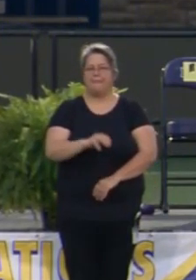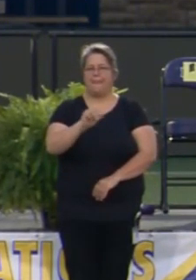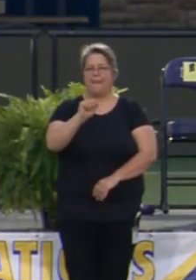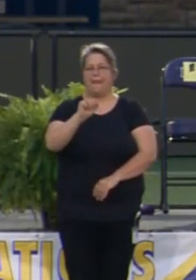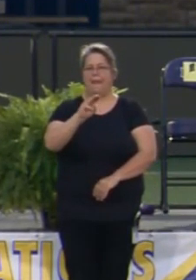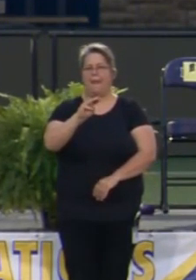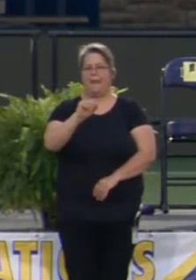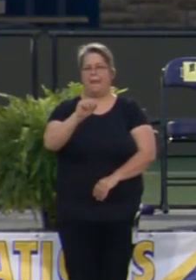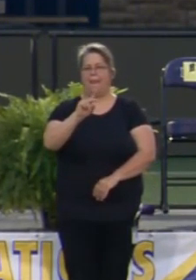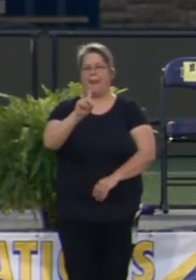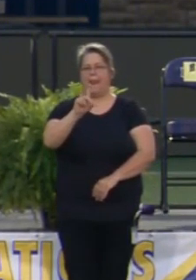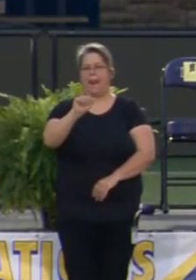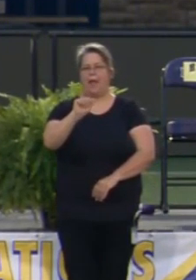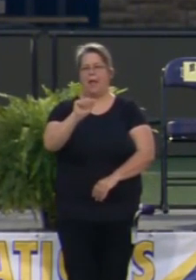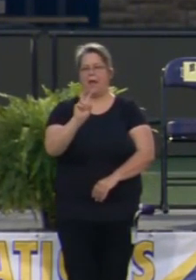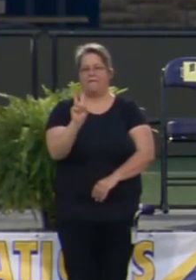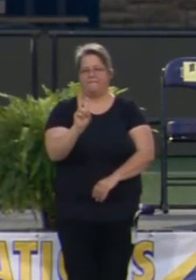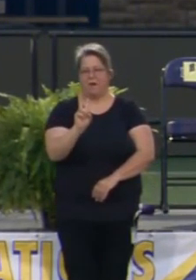Amanda Va.